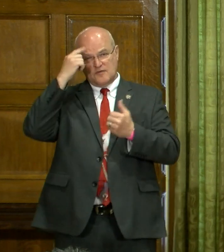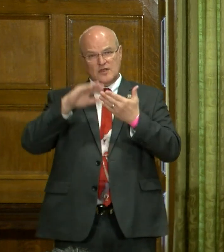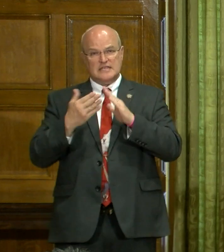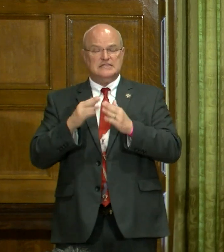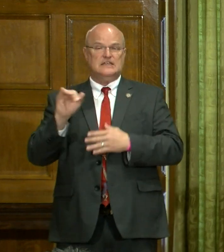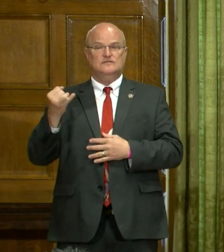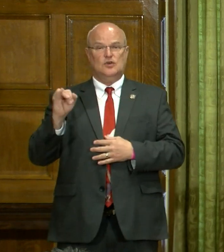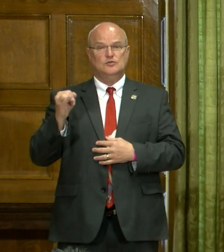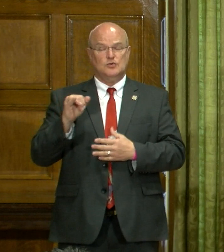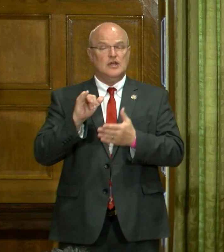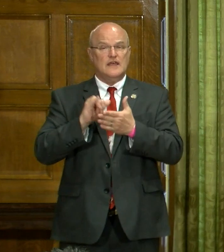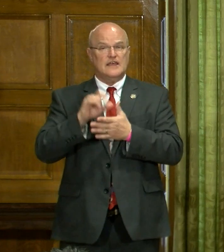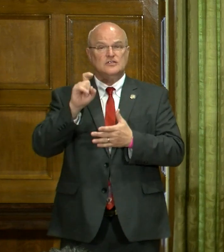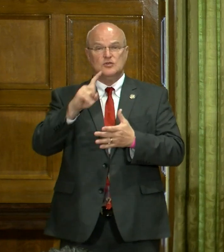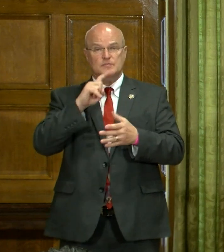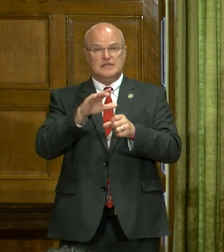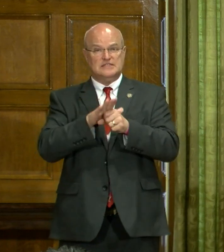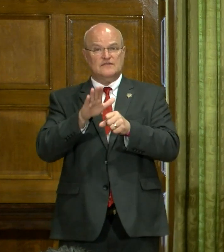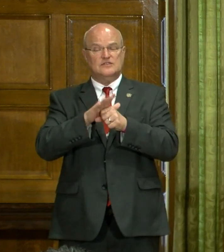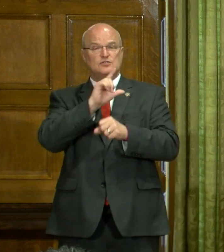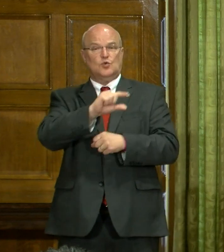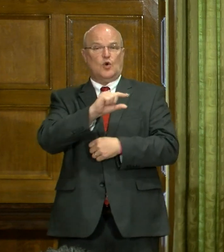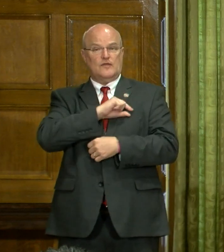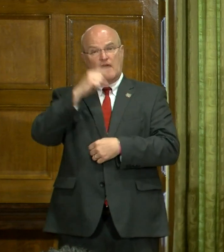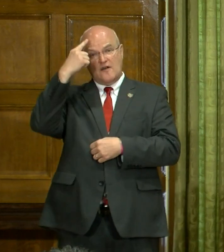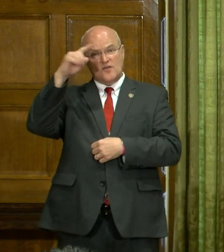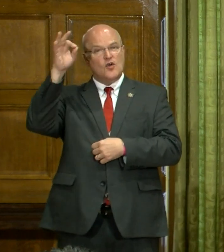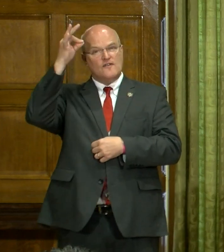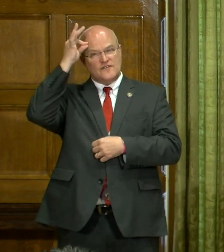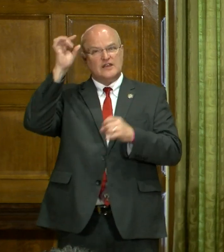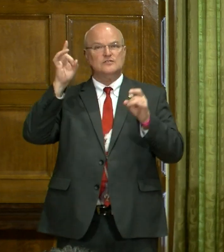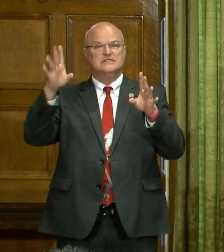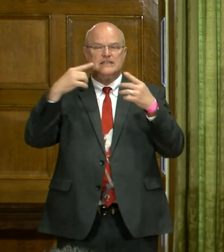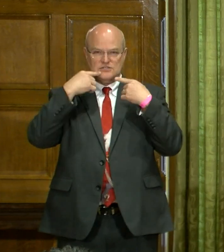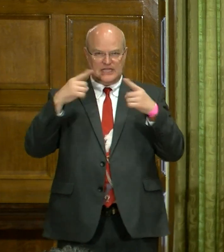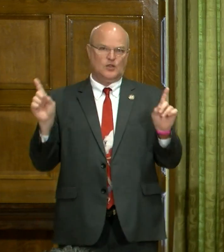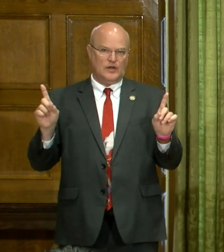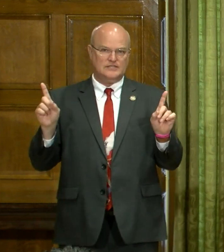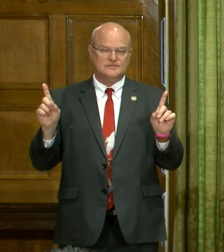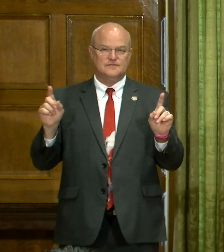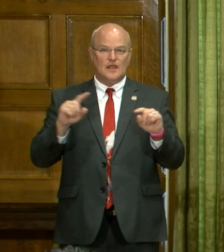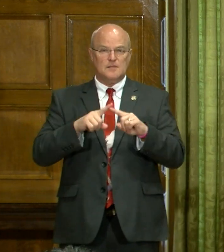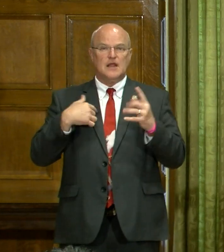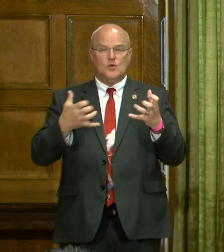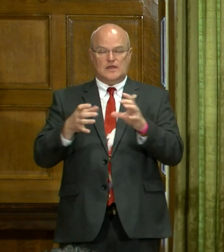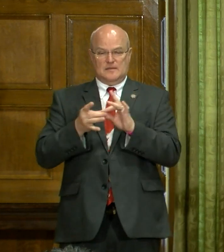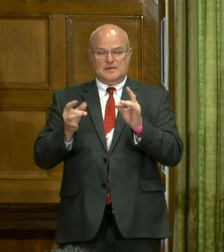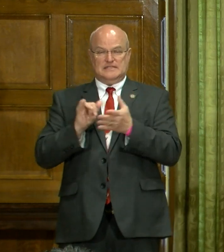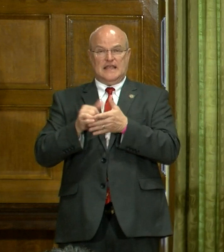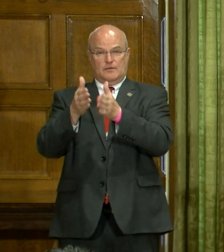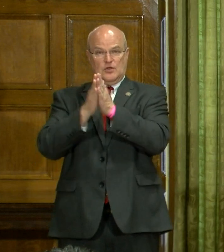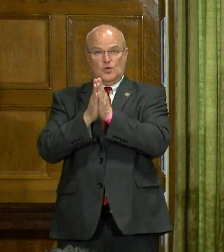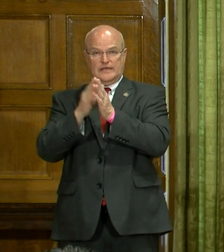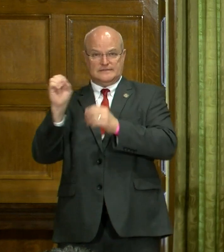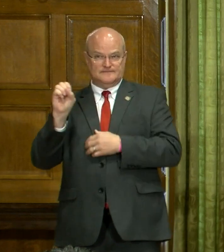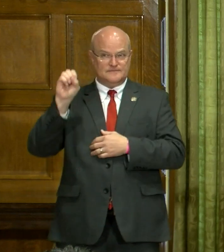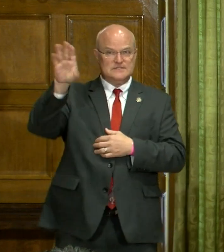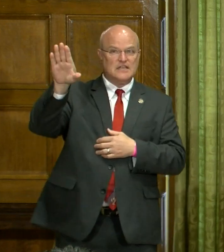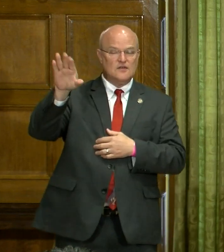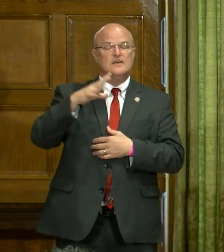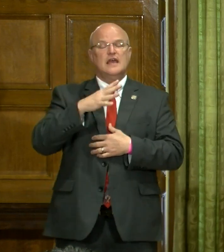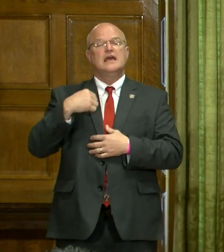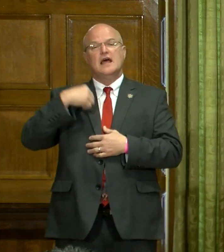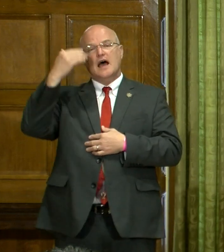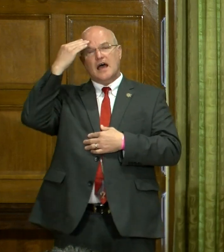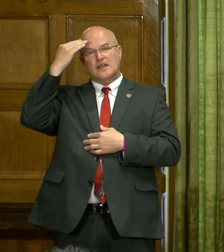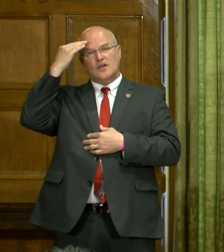city of Jonesboro, which should be sufficient to qualify for a federal disaster declaration. But I want to mention that request is in, and